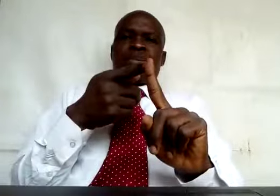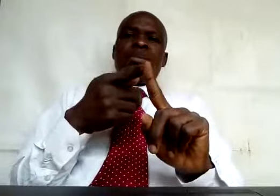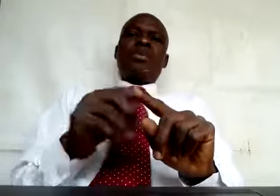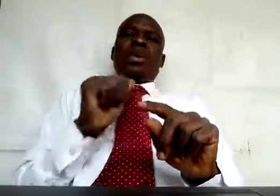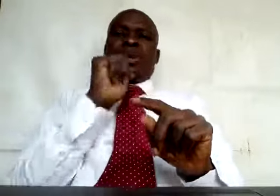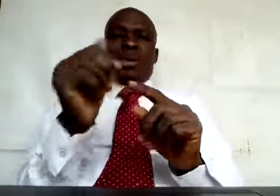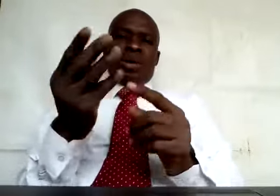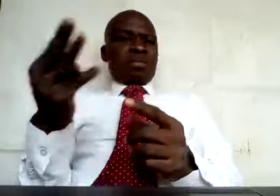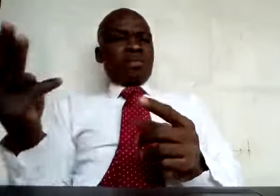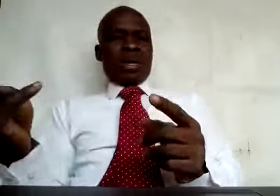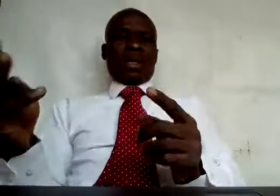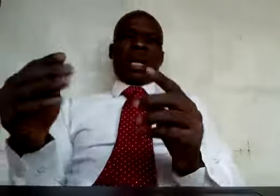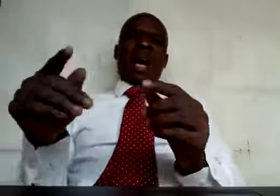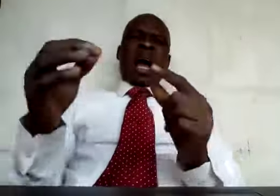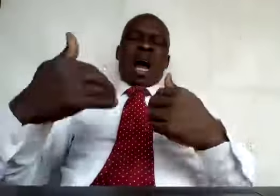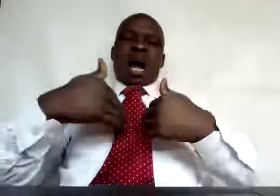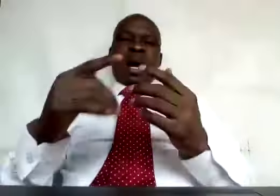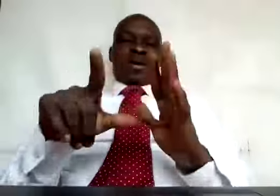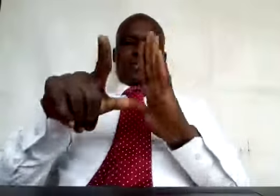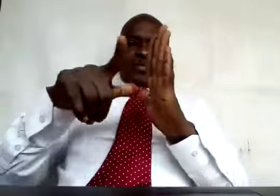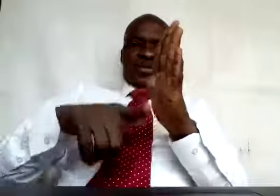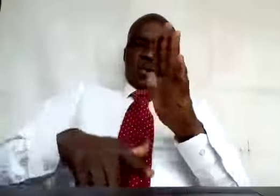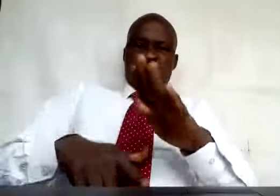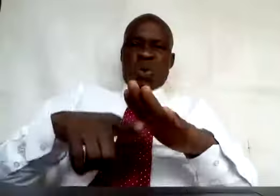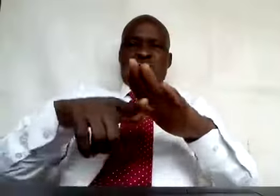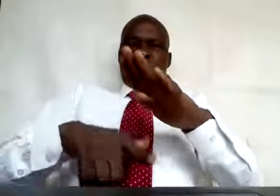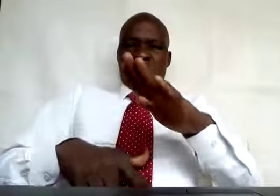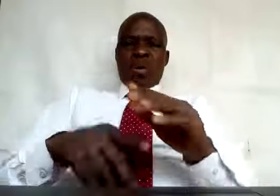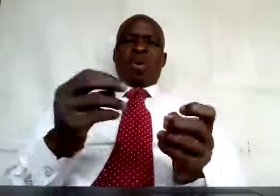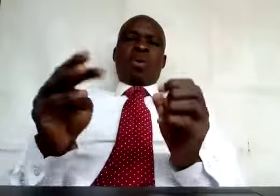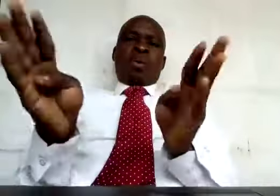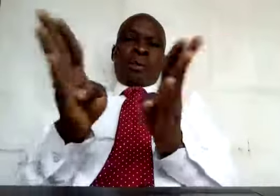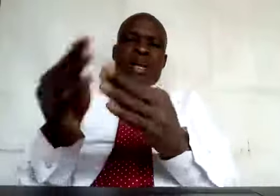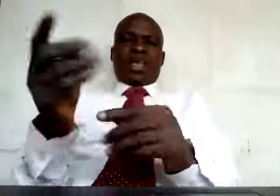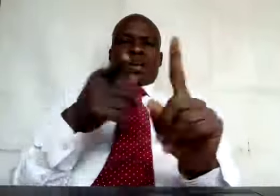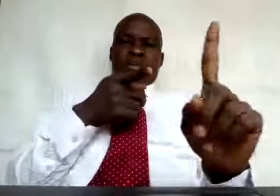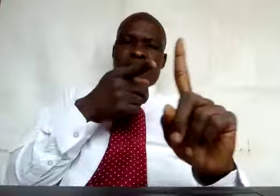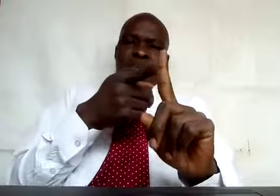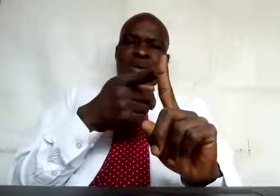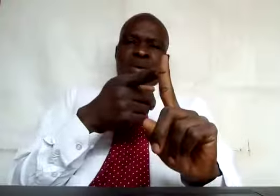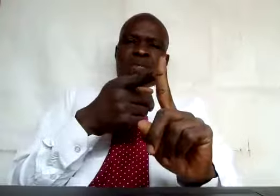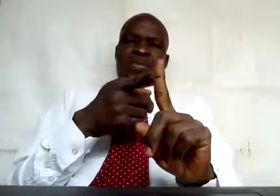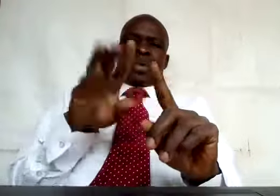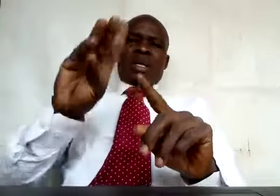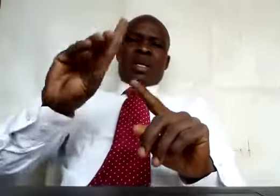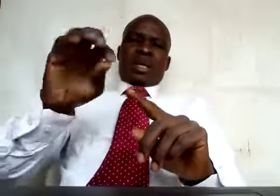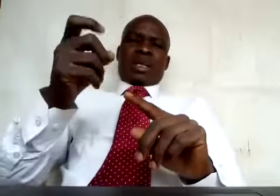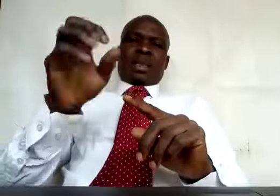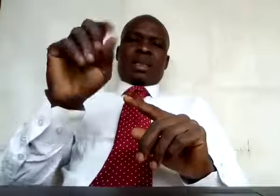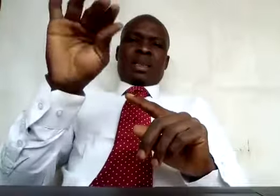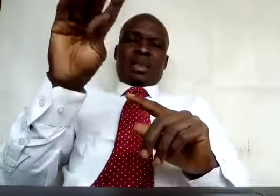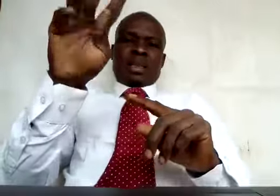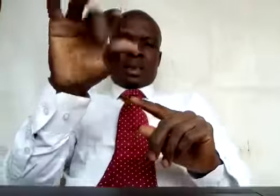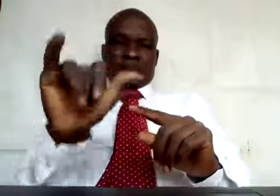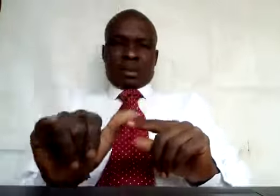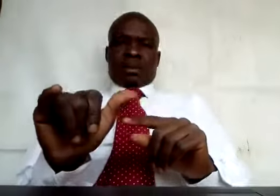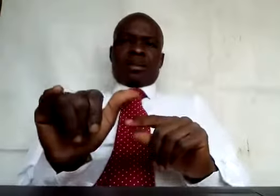Non-metals have low melting and boiling points. Density. Metals have